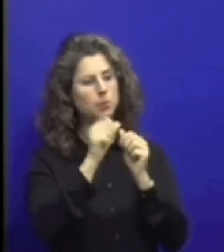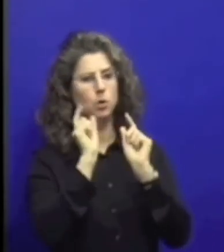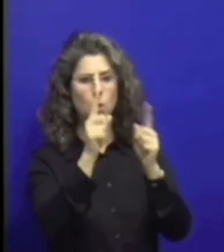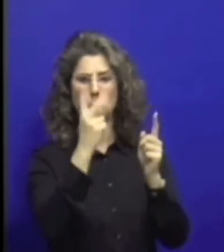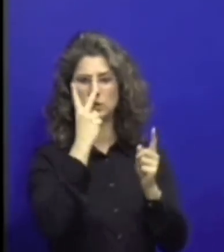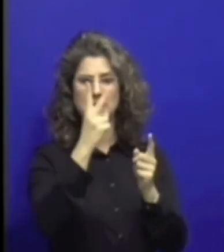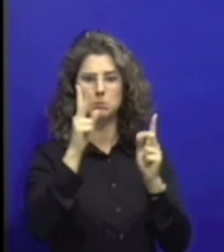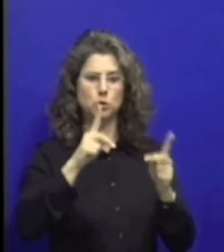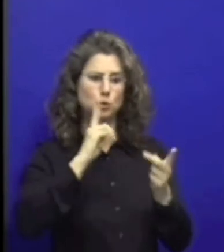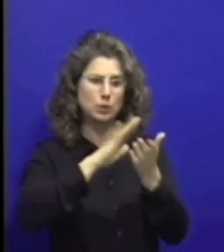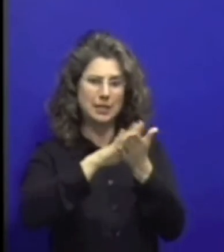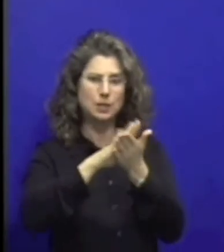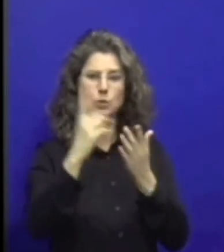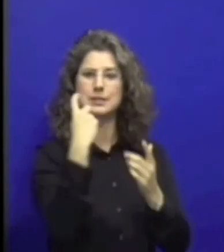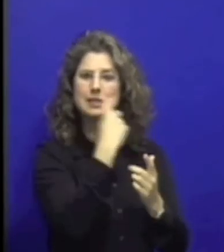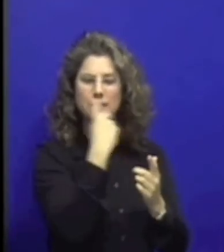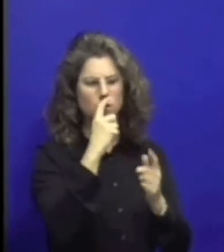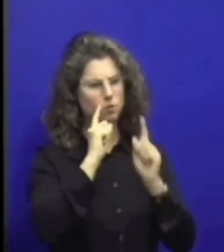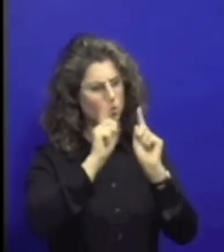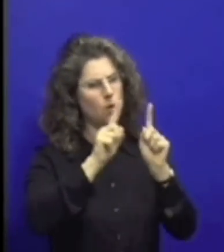they do screenings also.